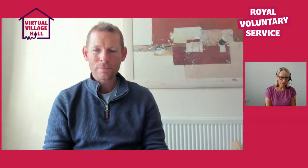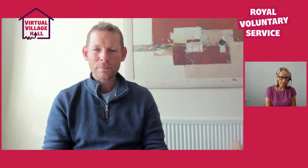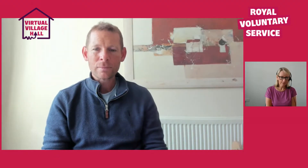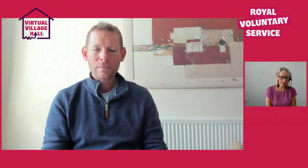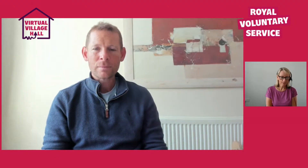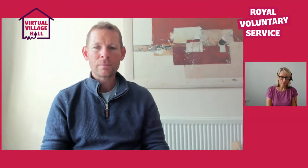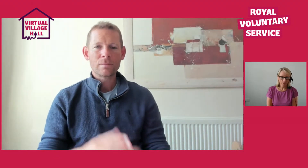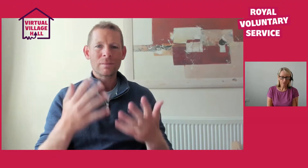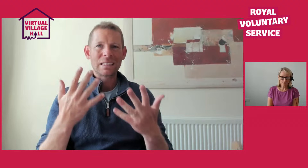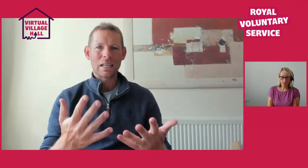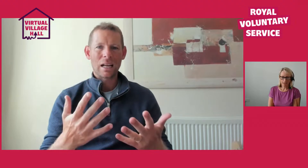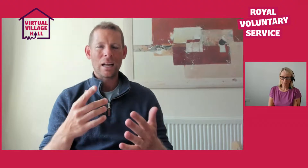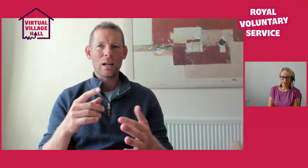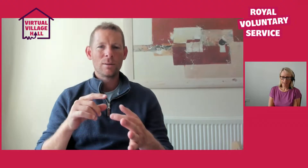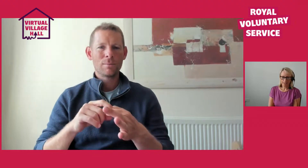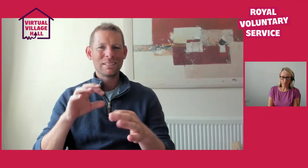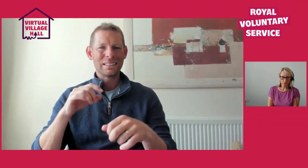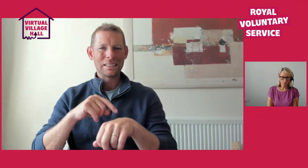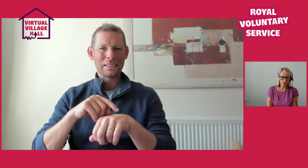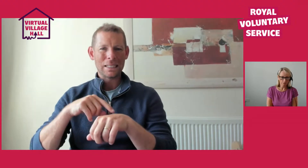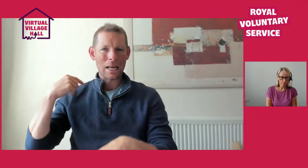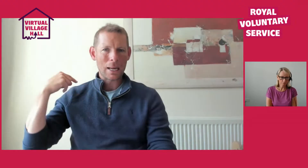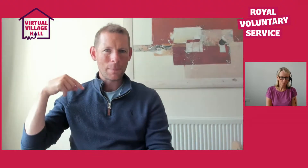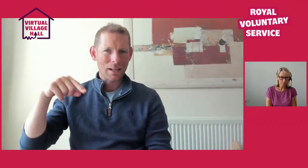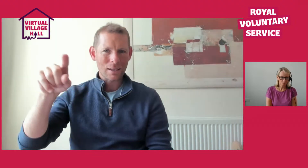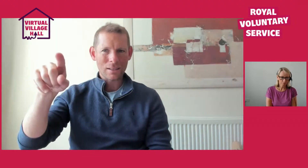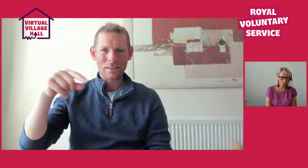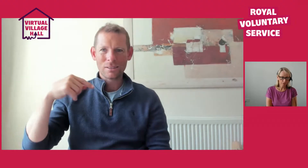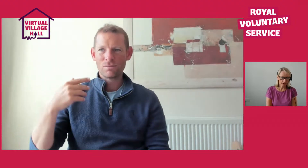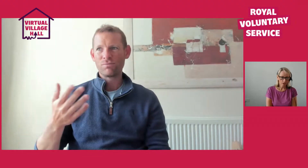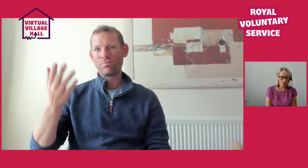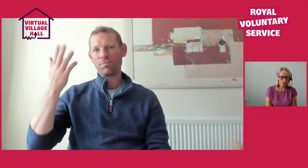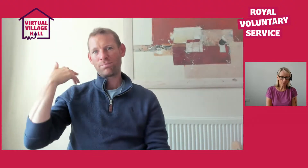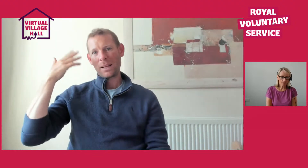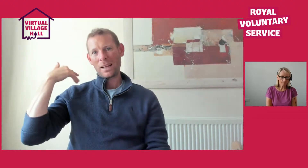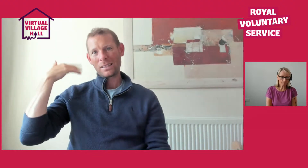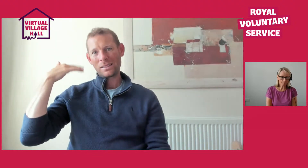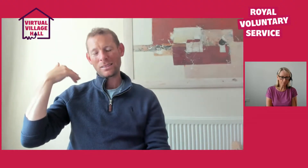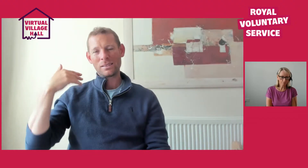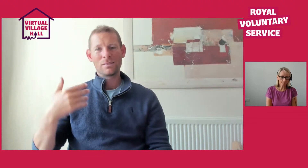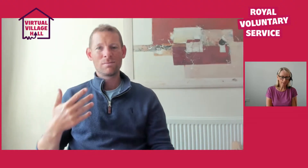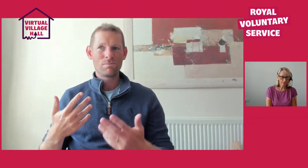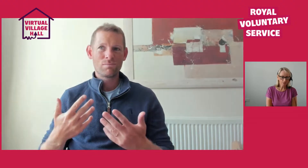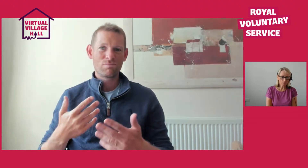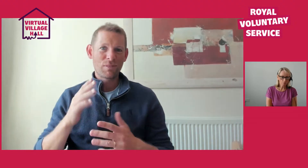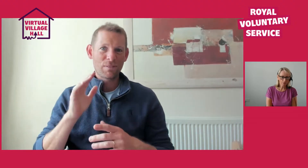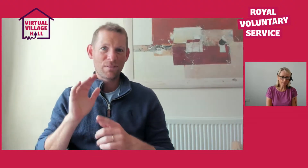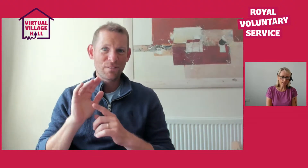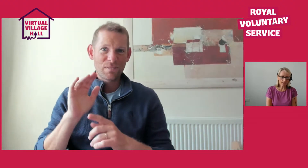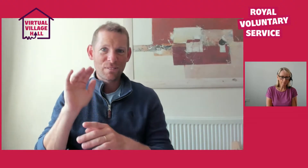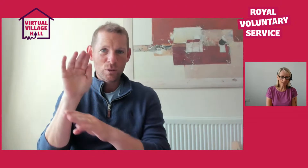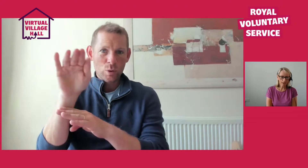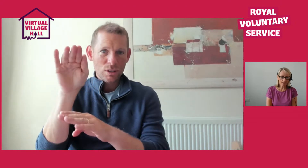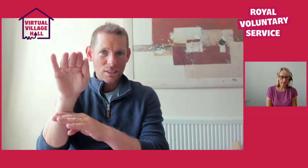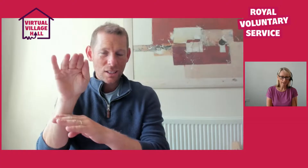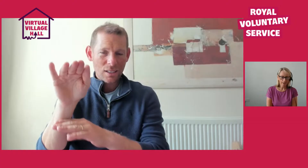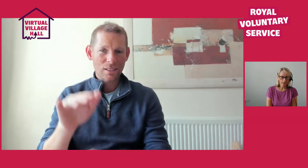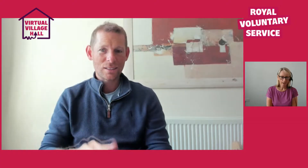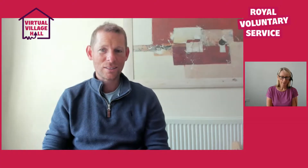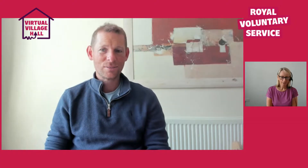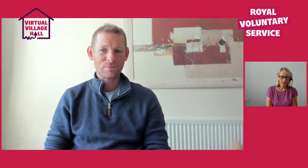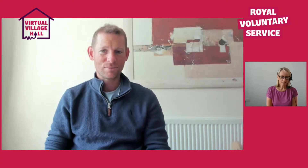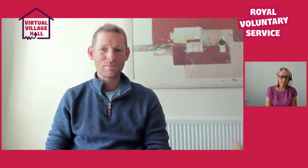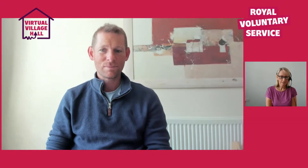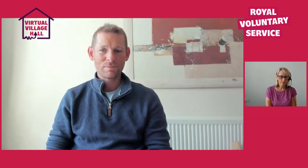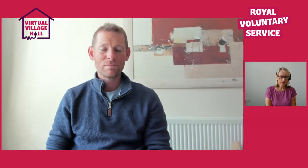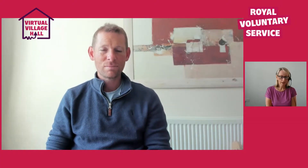with that and how to sign age of someone? Now, let's talk about the timeline